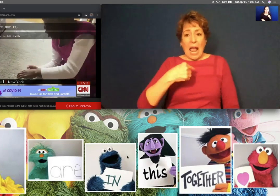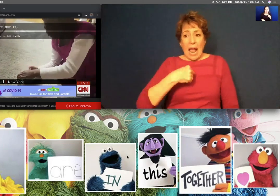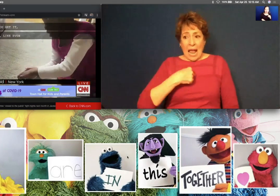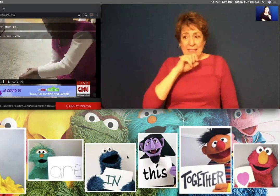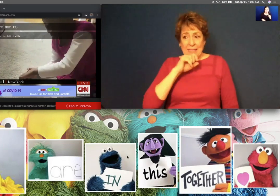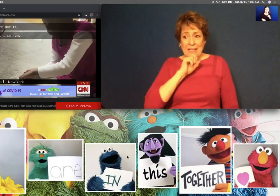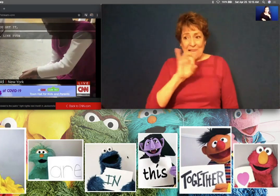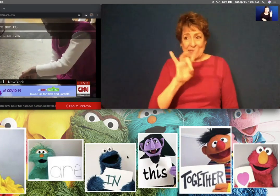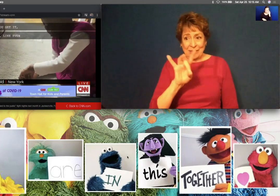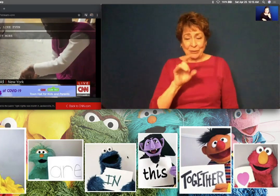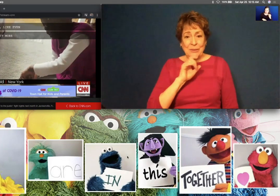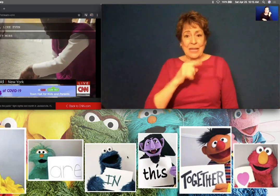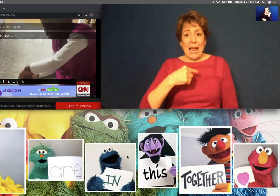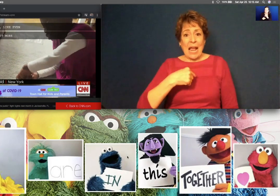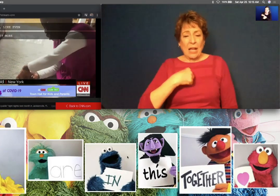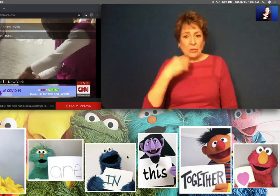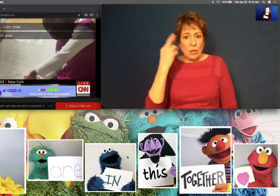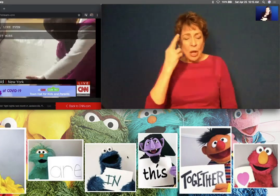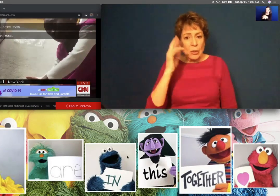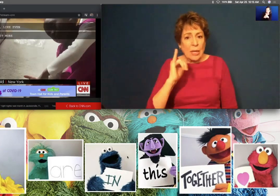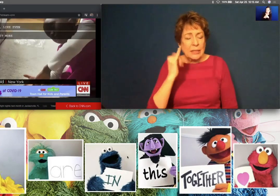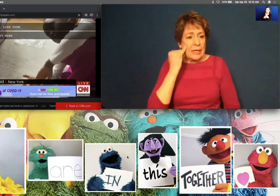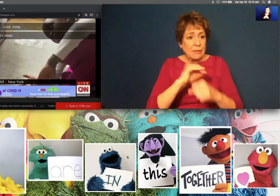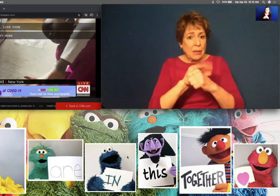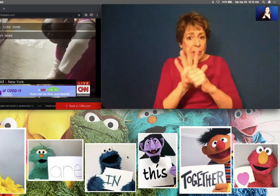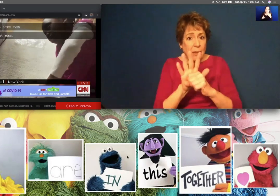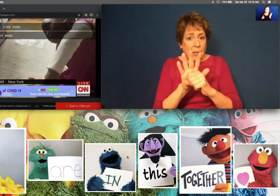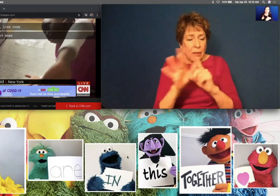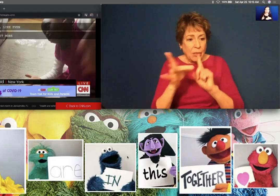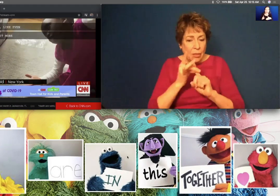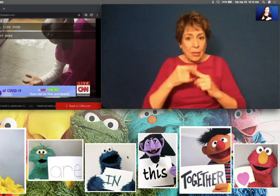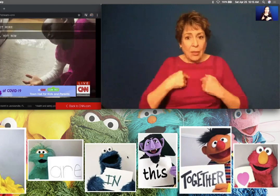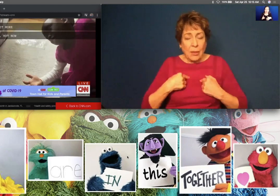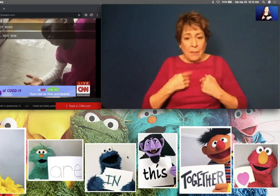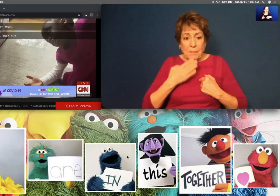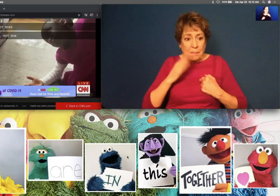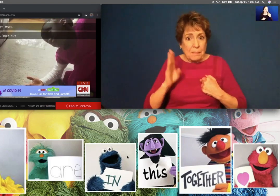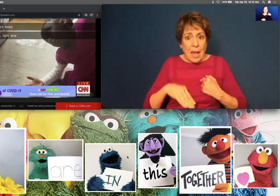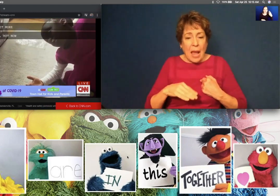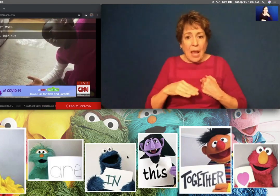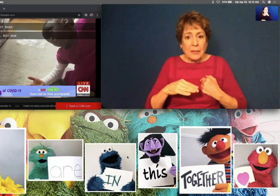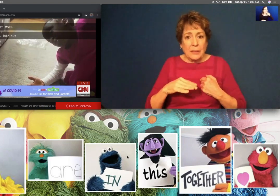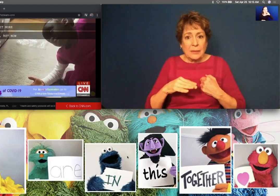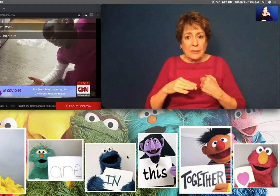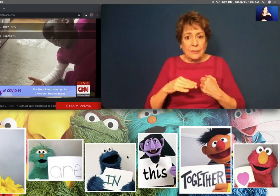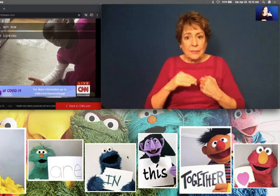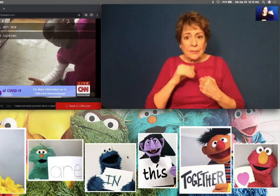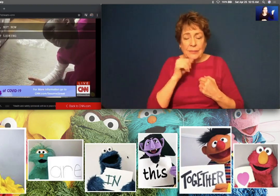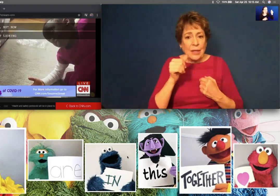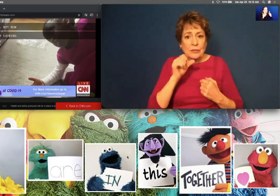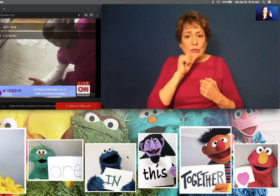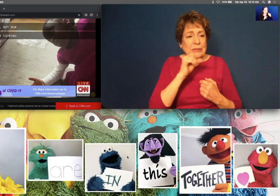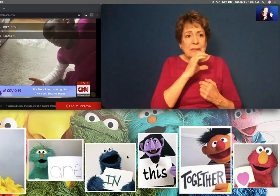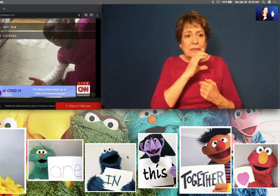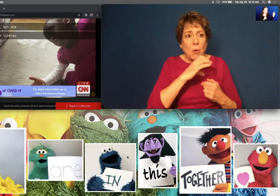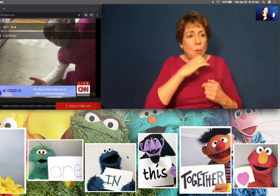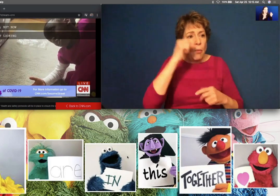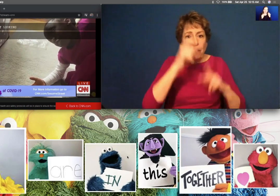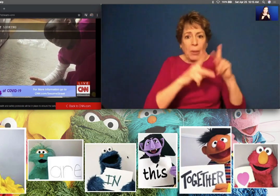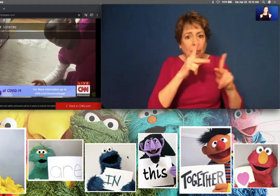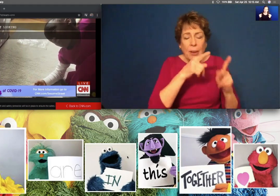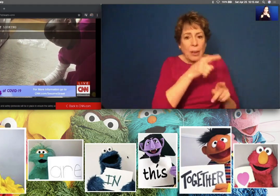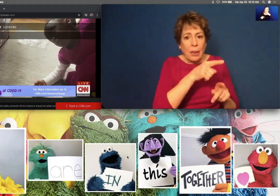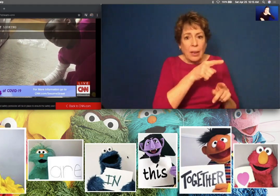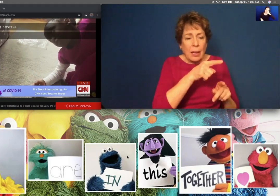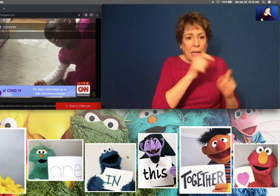But now it's not looking that way. Because not even old people are dying. Different other